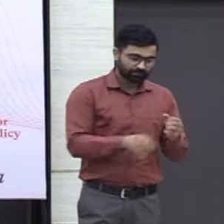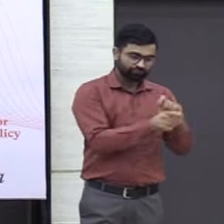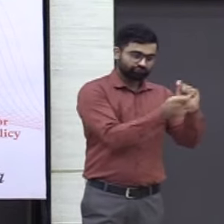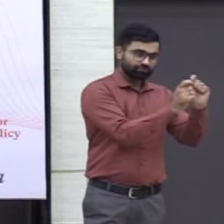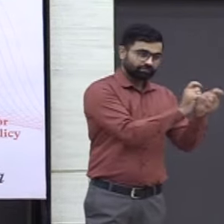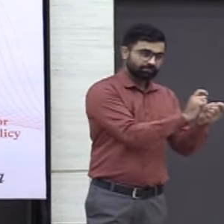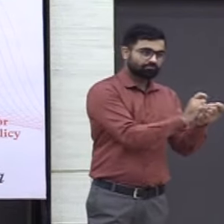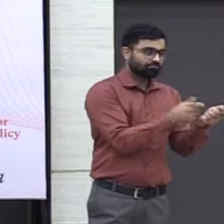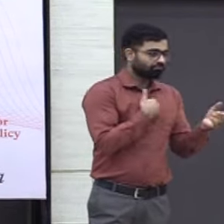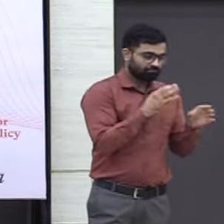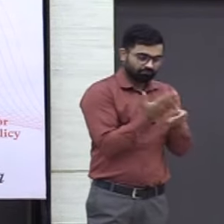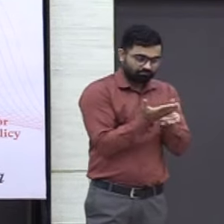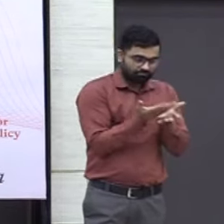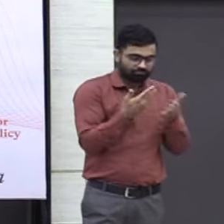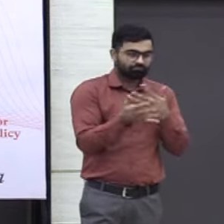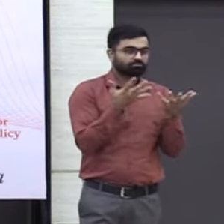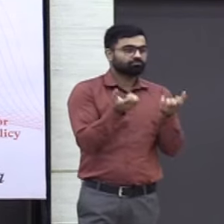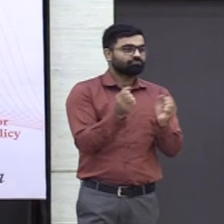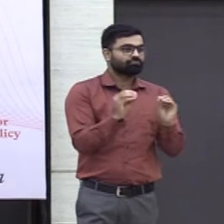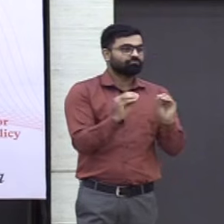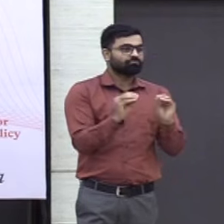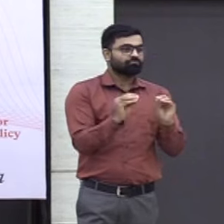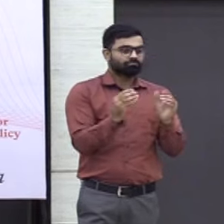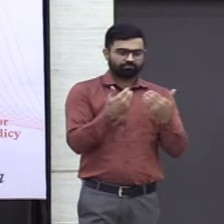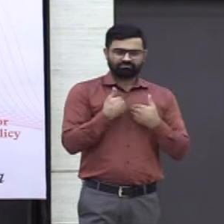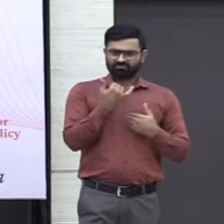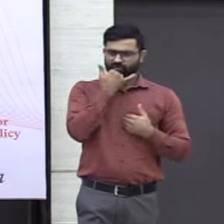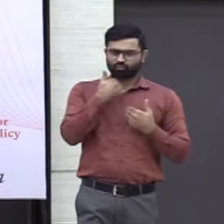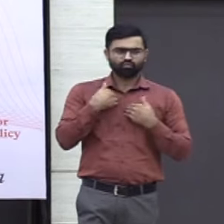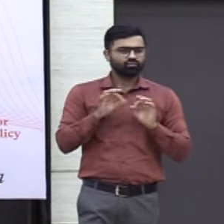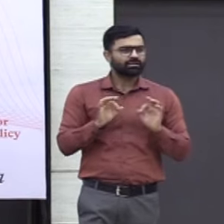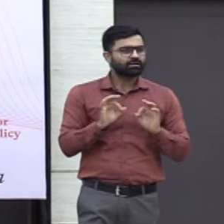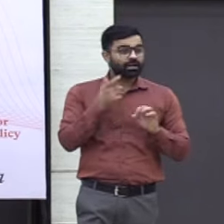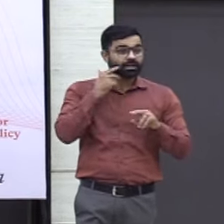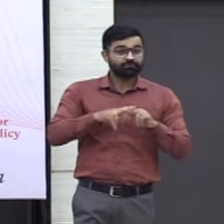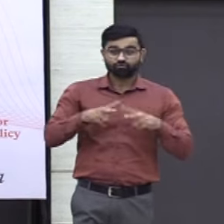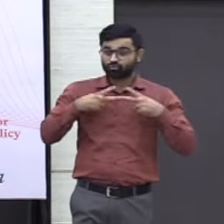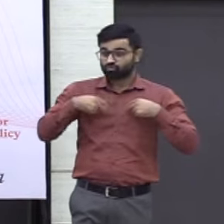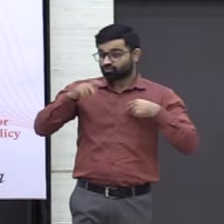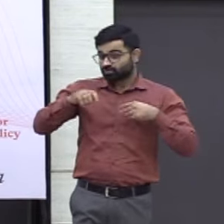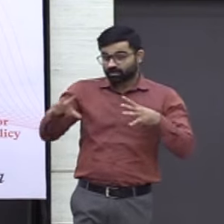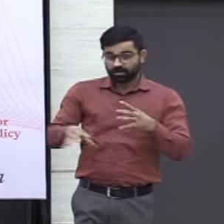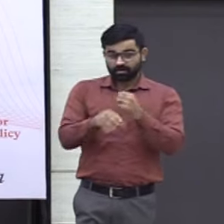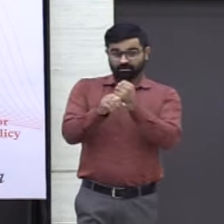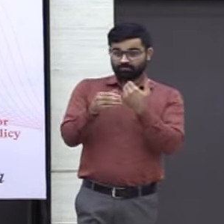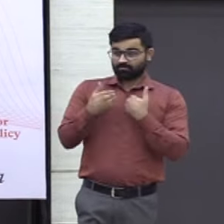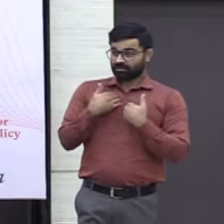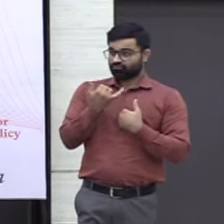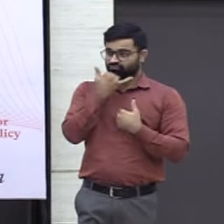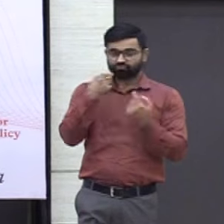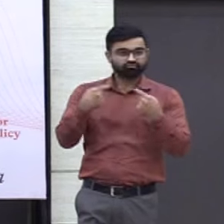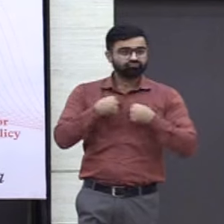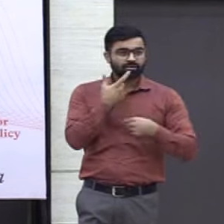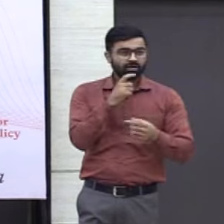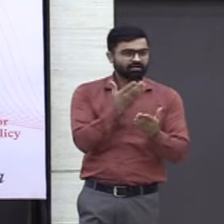demonstrate, because I have no document in my hand, that I am not guilty of the offense? That's right. And if the court comes to the conclusion that I am not guilty of the